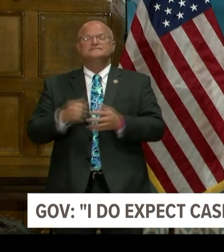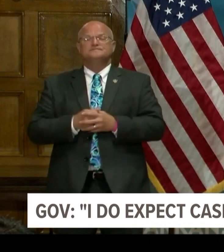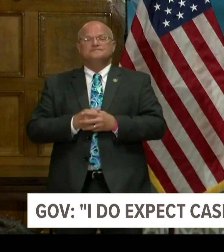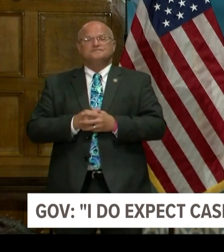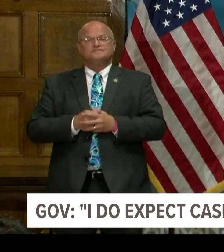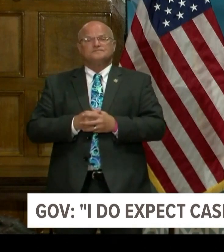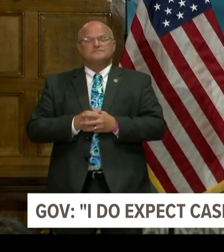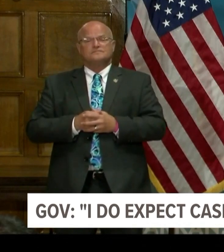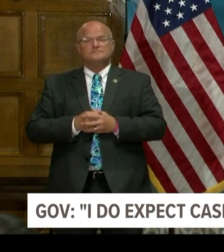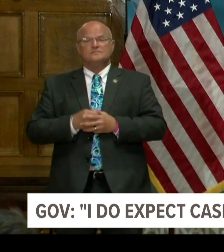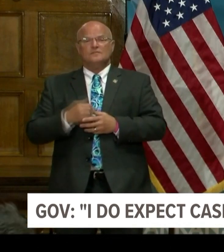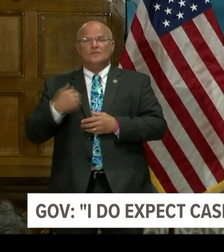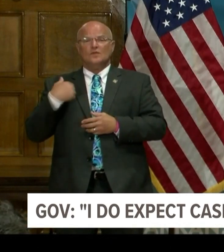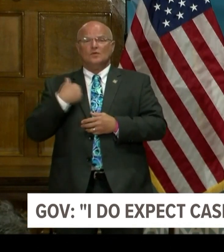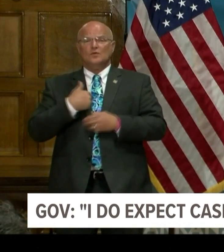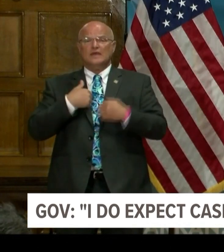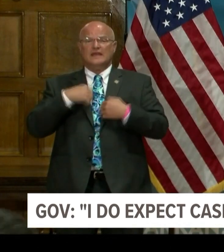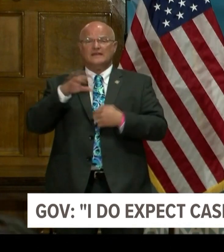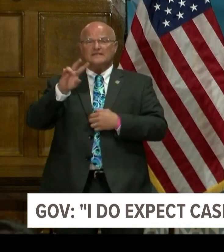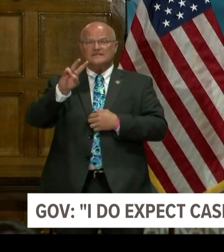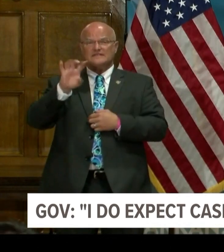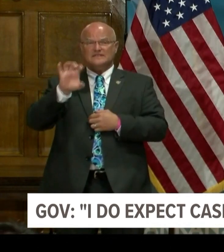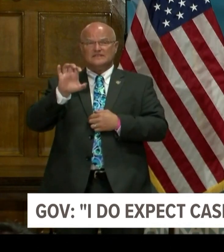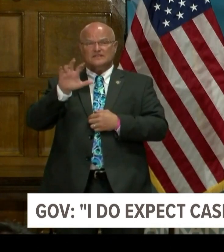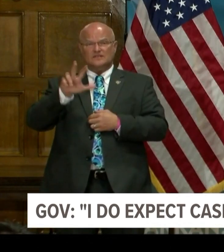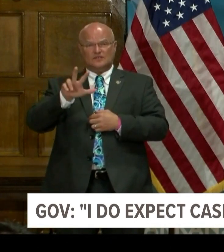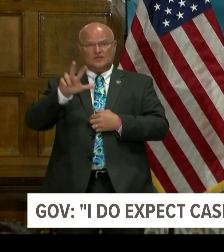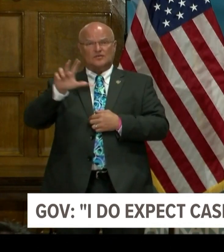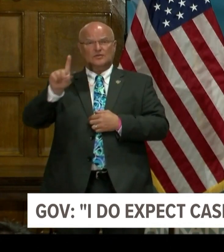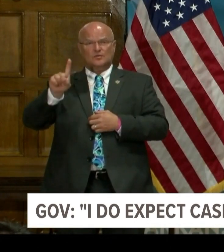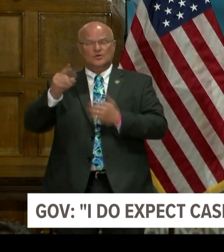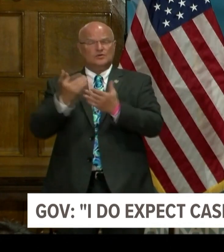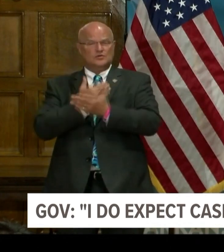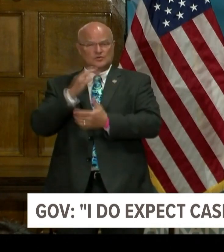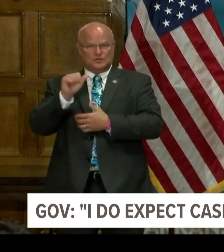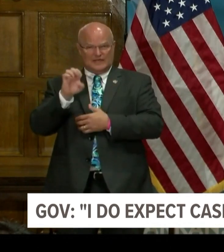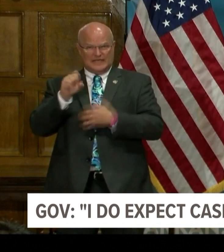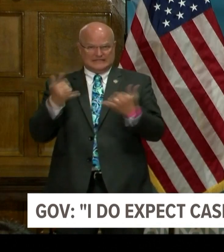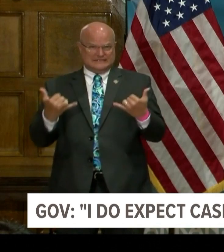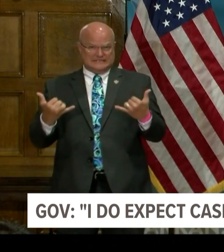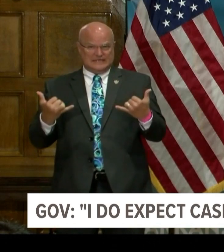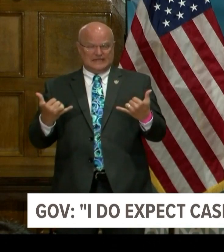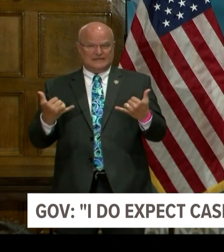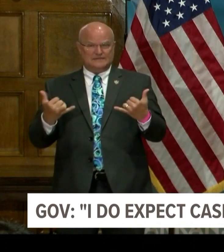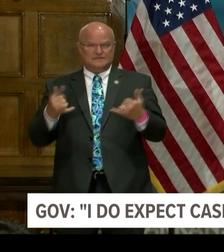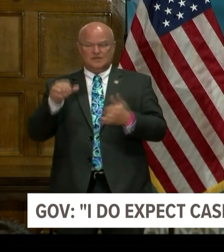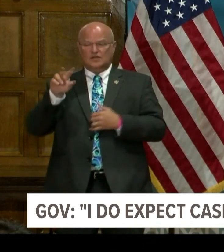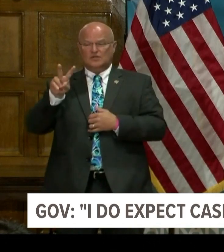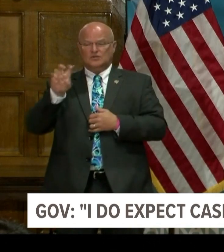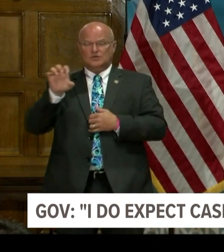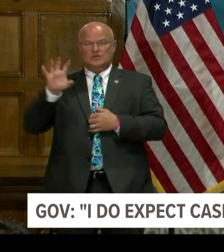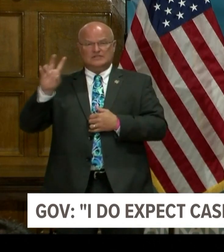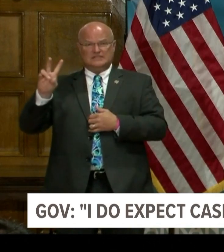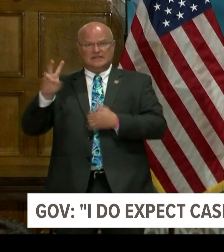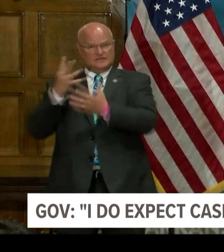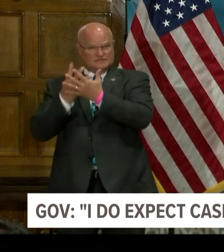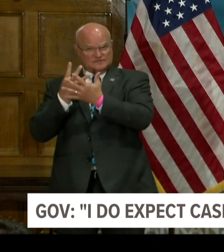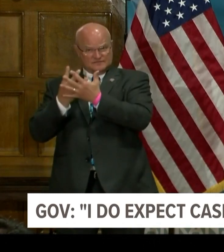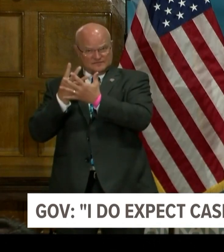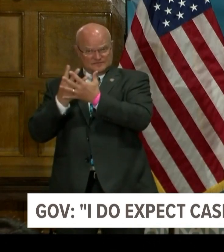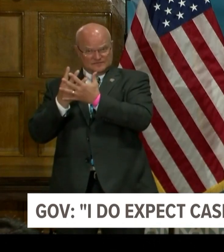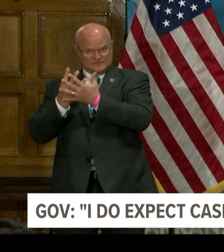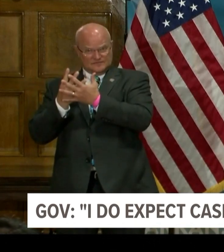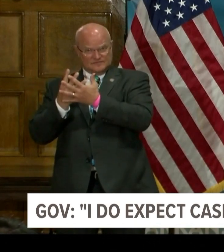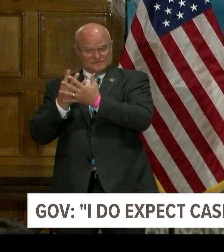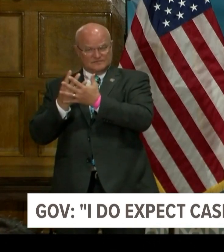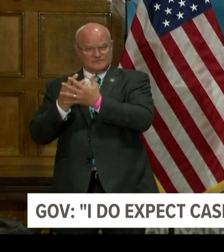So we have 731 new cases. 207 of those are from correctional